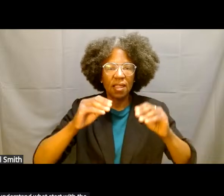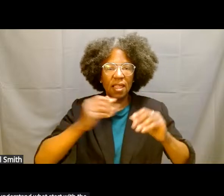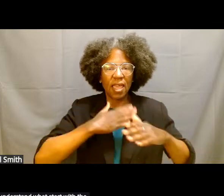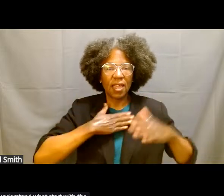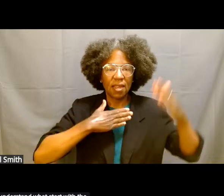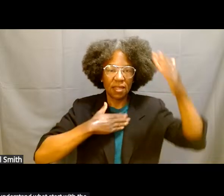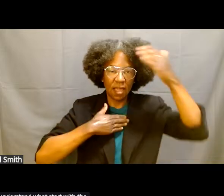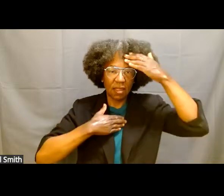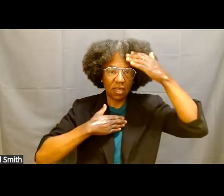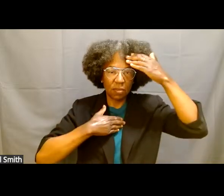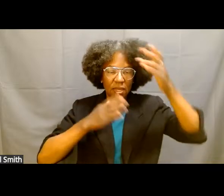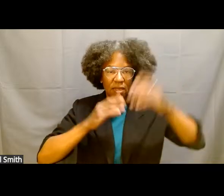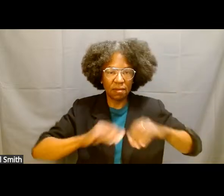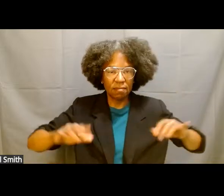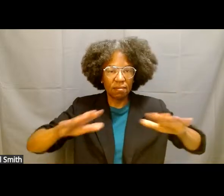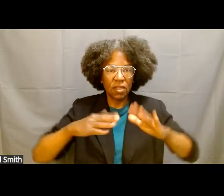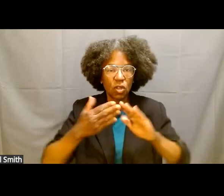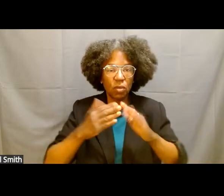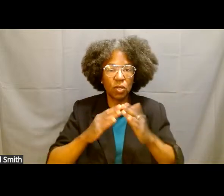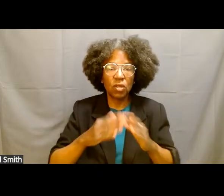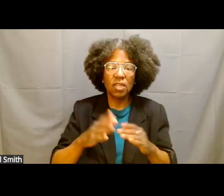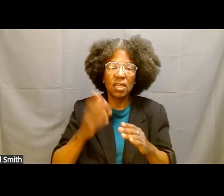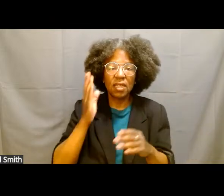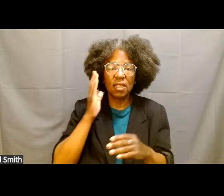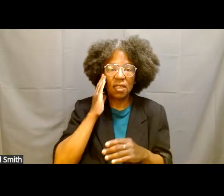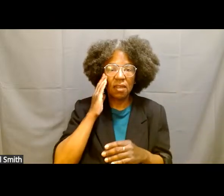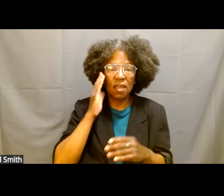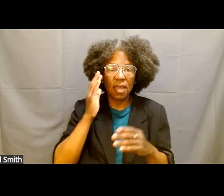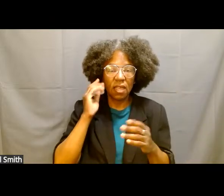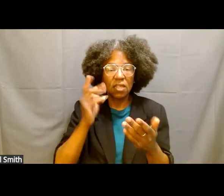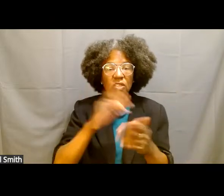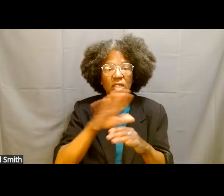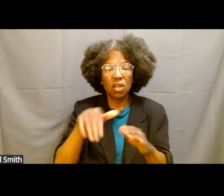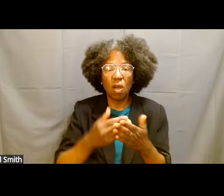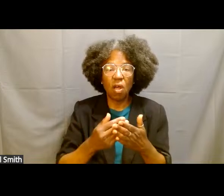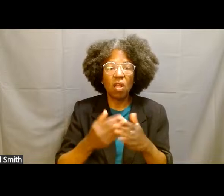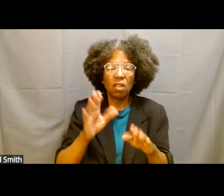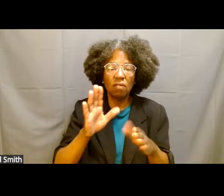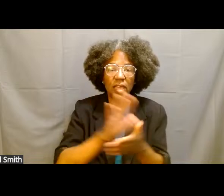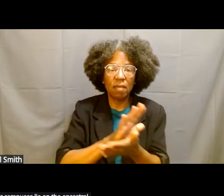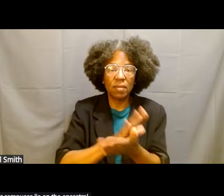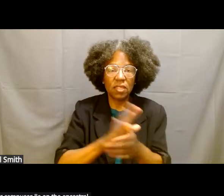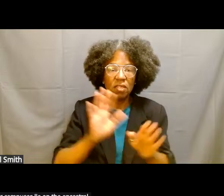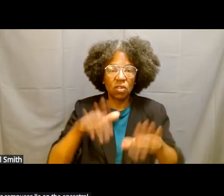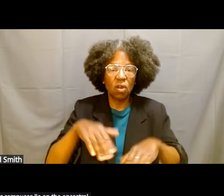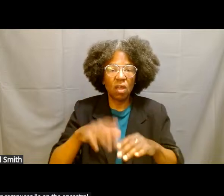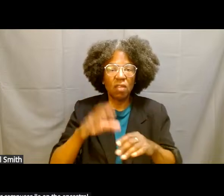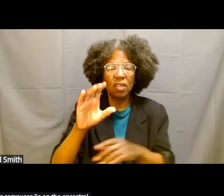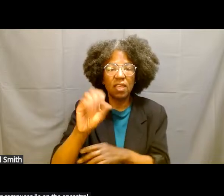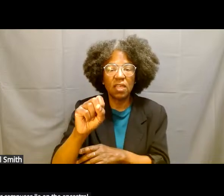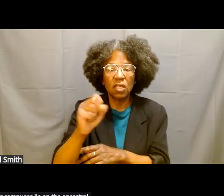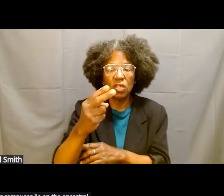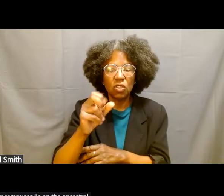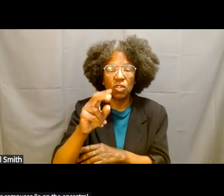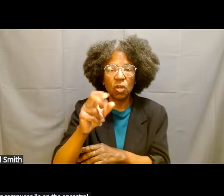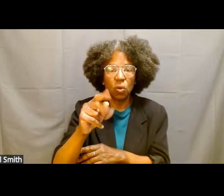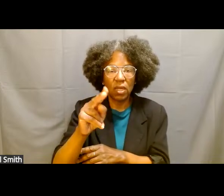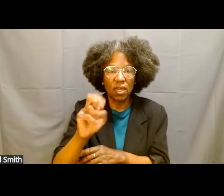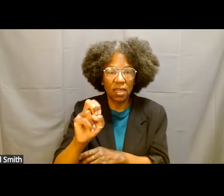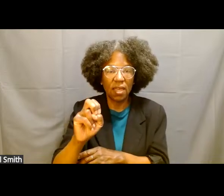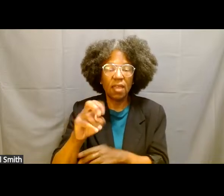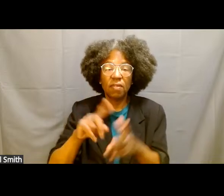community acknowledges that all of our campuses lie on the ancestral homeland of the Ramaytush Ohlone. The Ramaytush are the